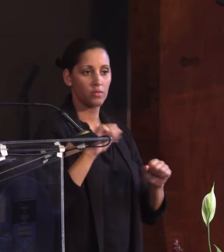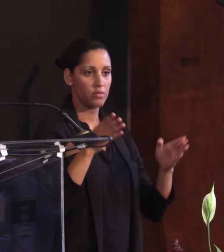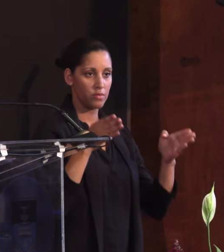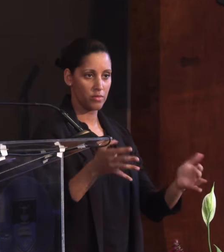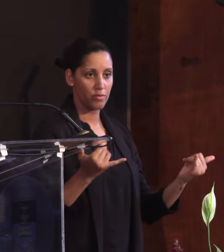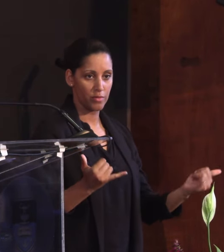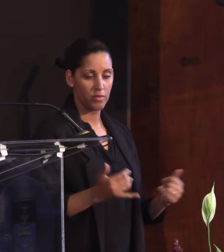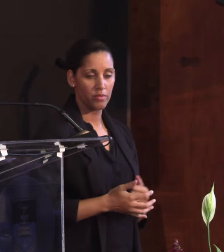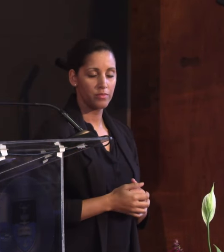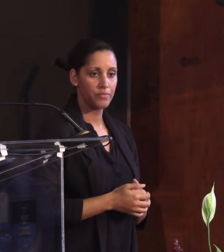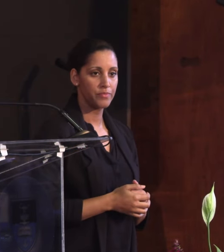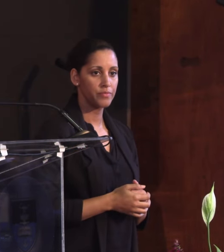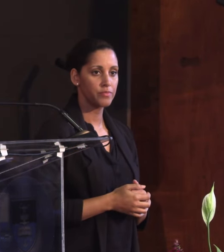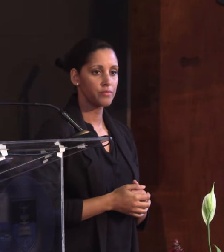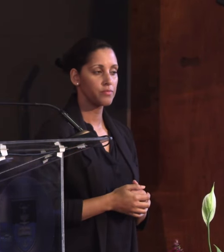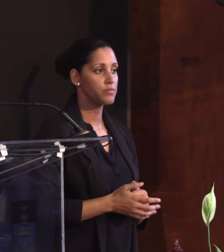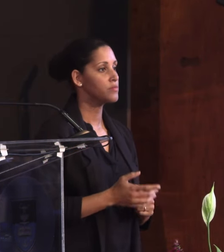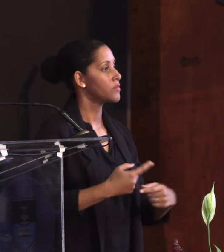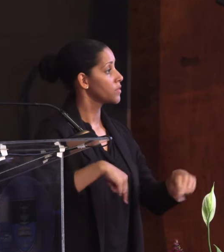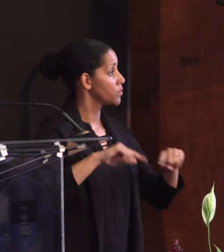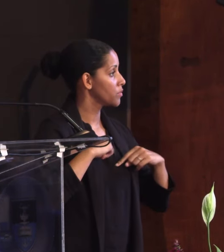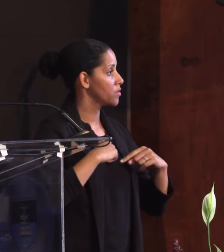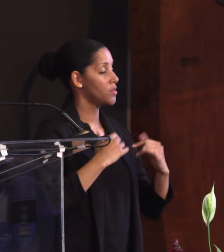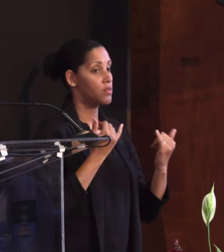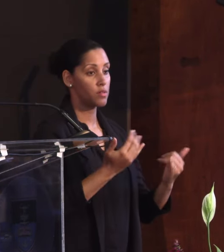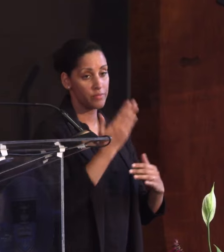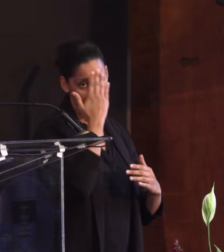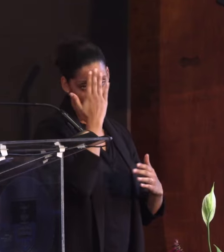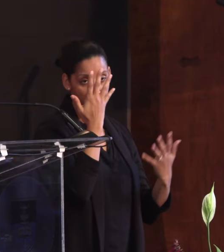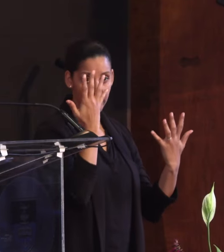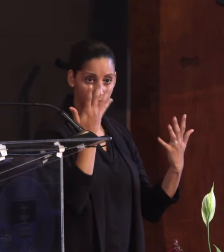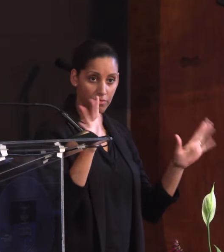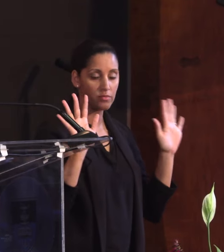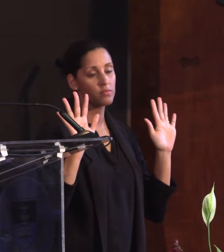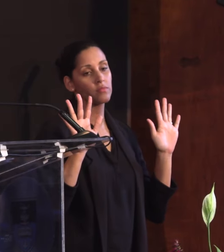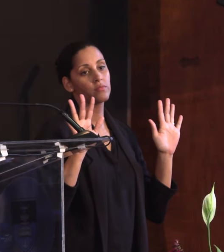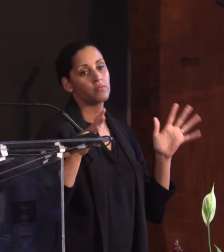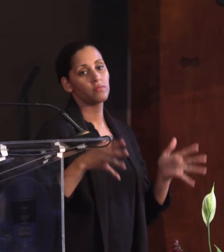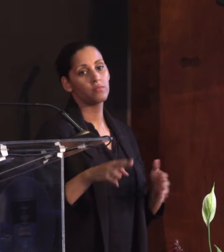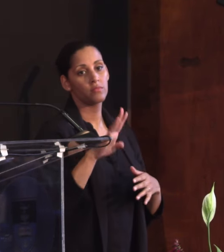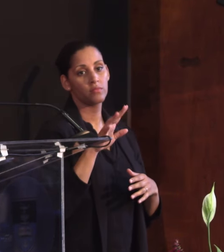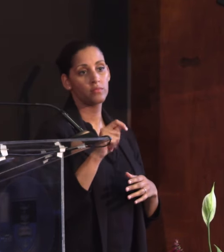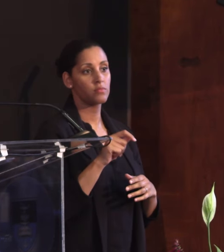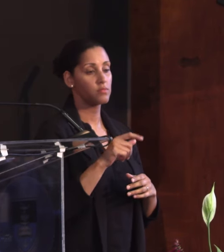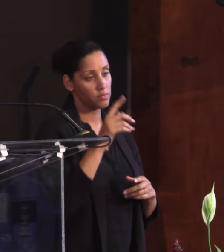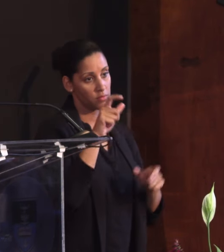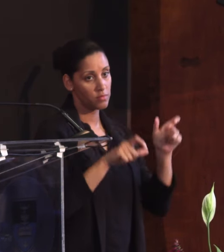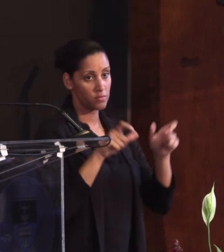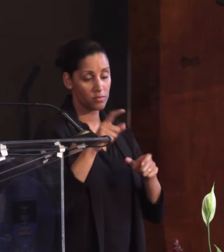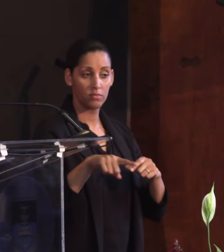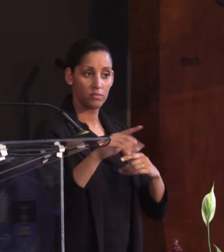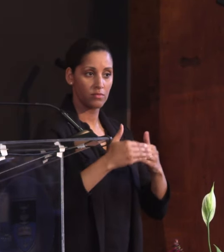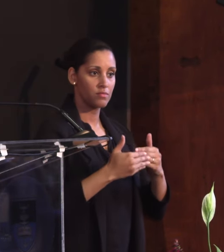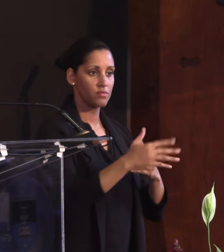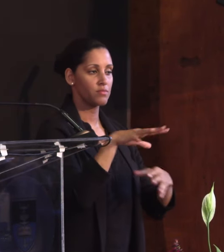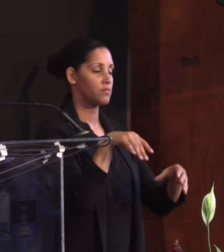today. As new alumni, our graduates have become, as of today,